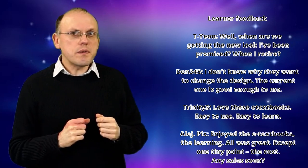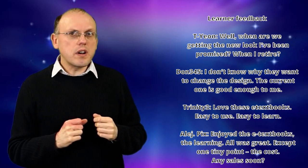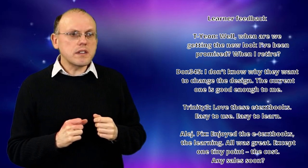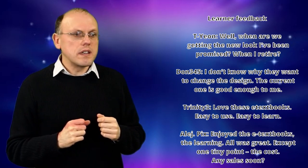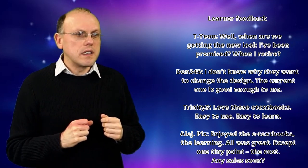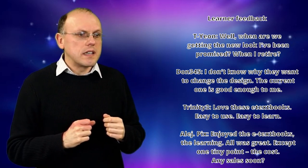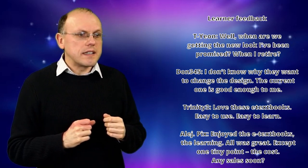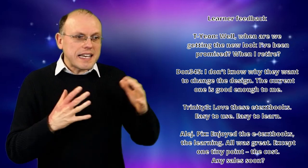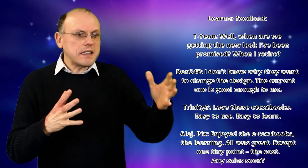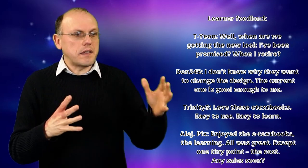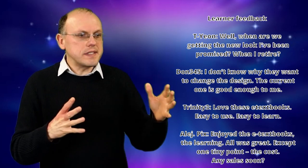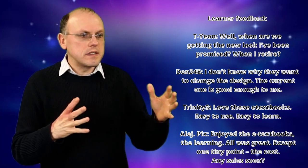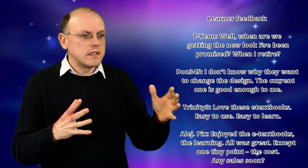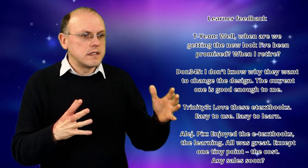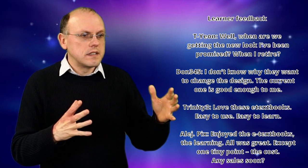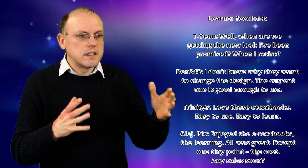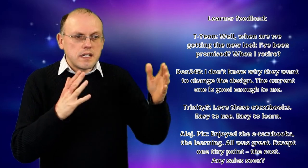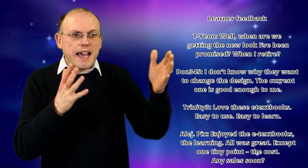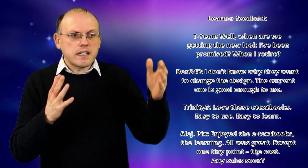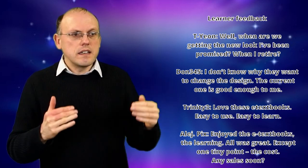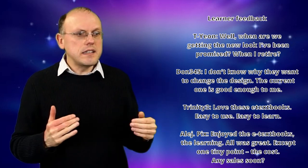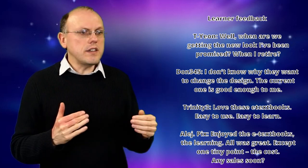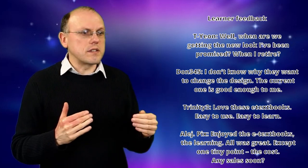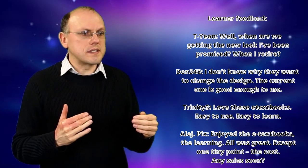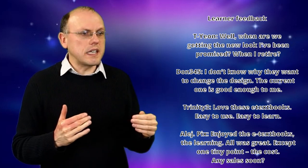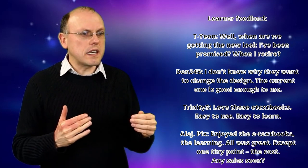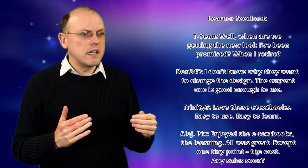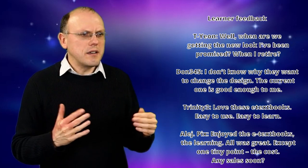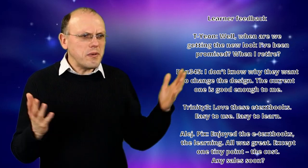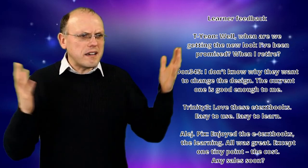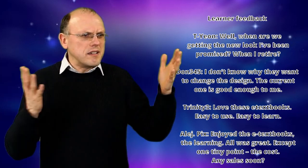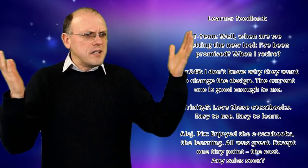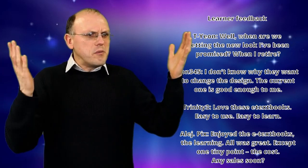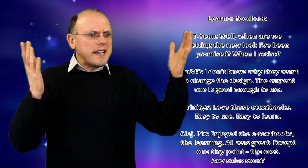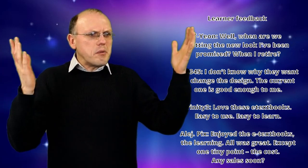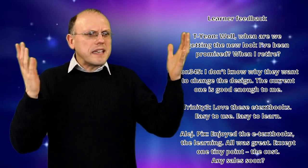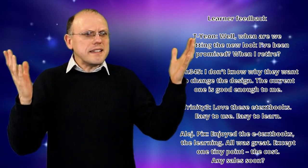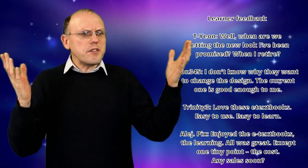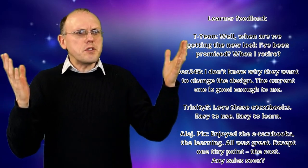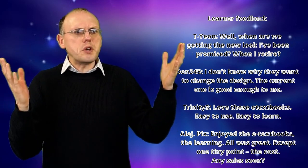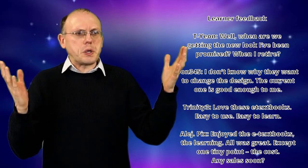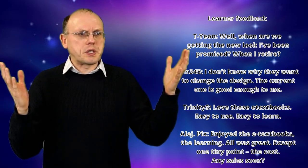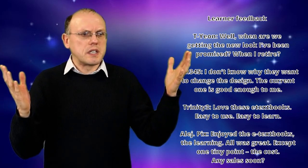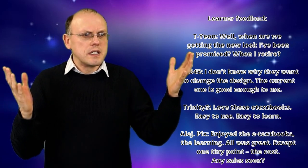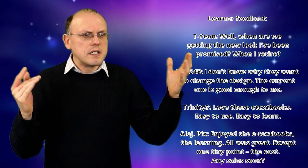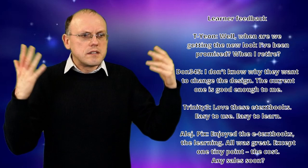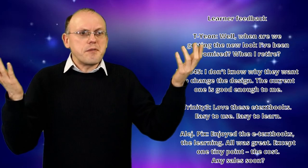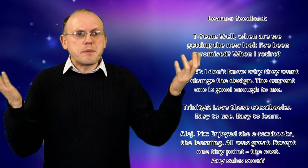got negatives like Tion saying, well, when are we getting the new look I've been